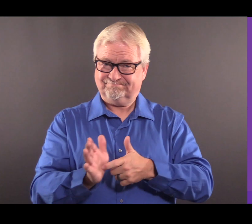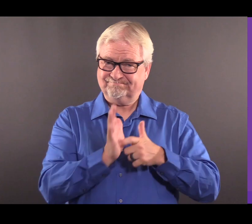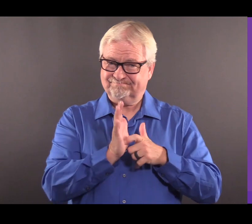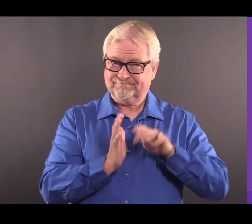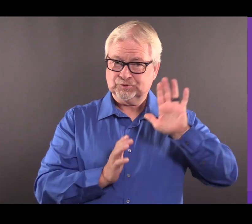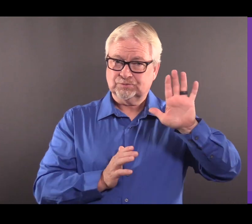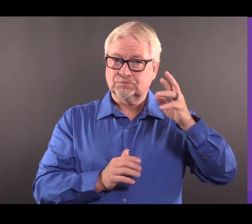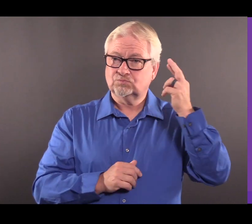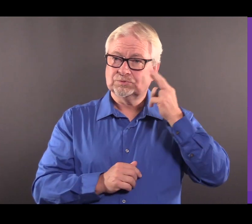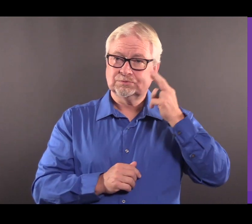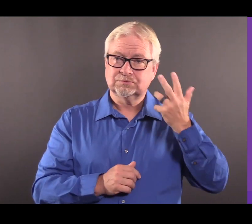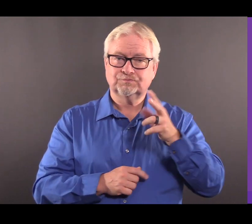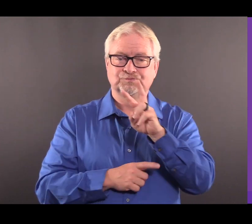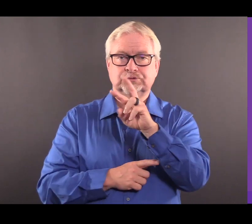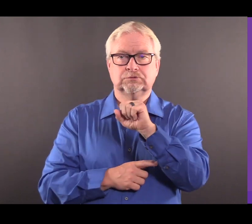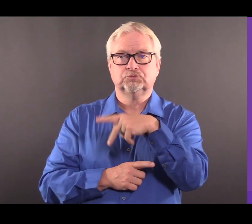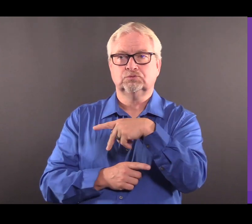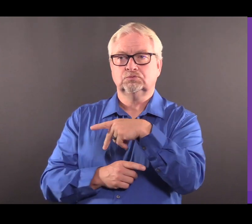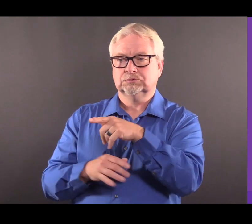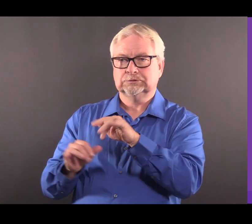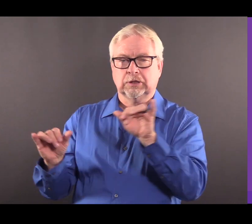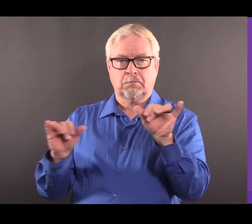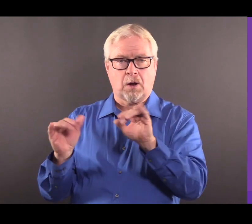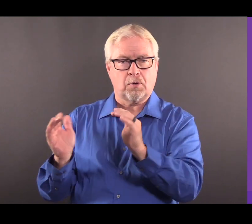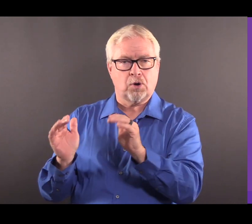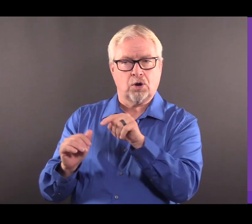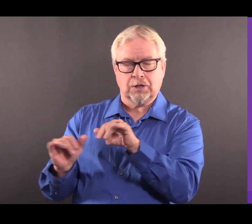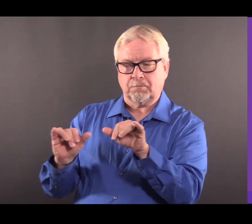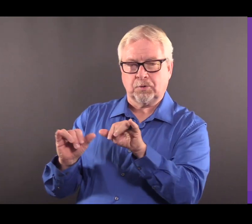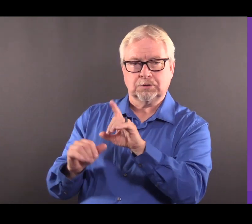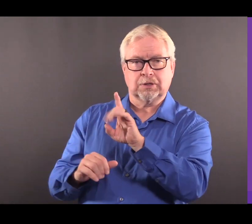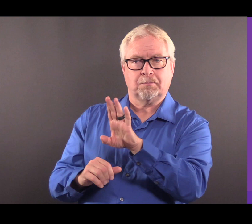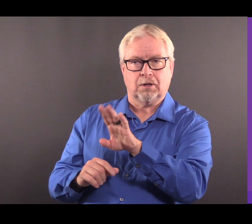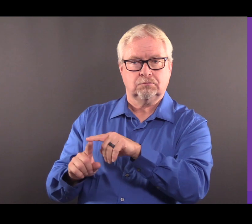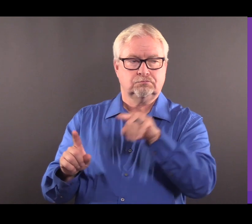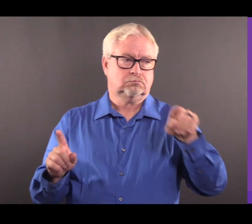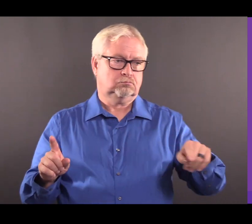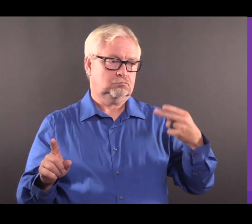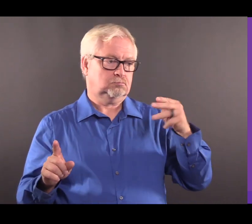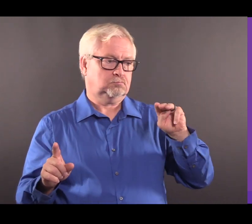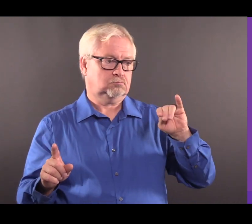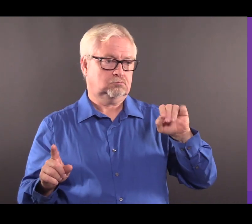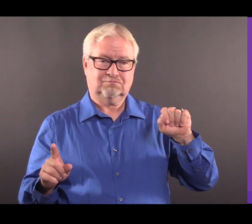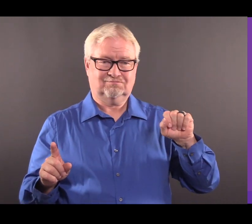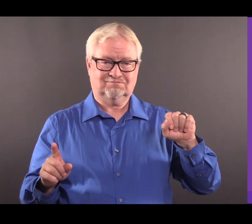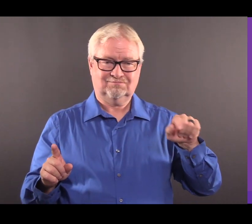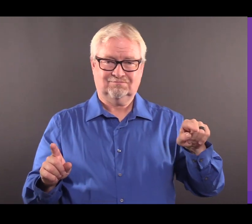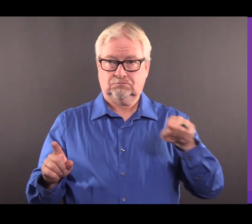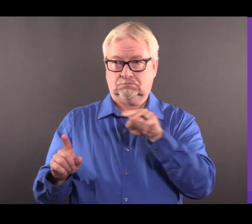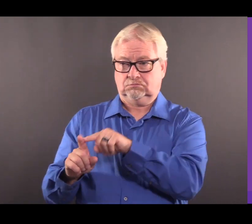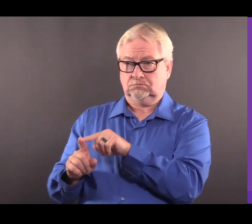HUD requires that VSPs use a comparable database rather